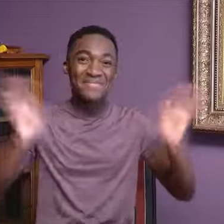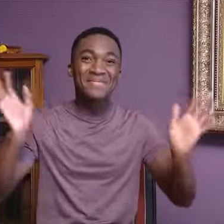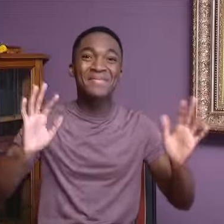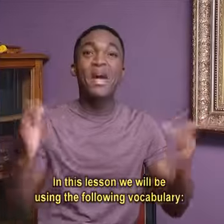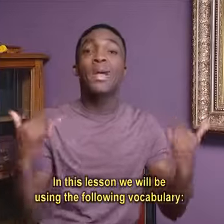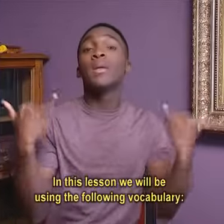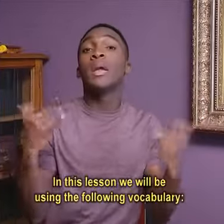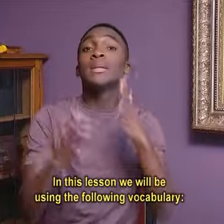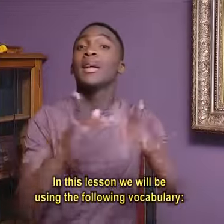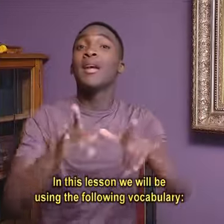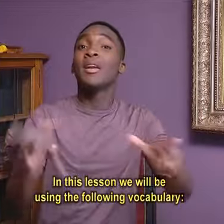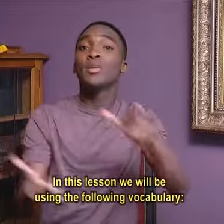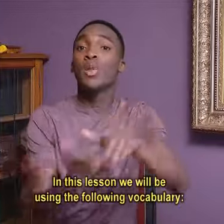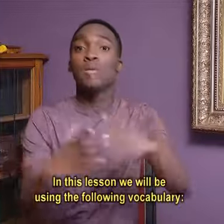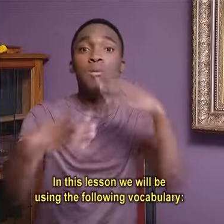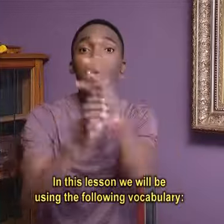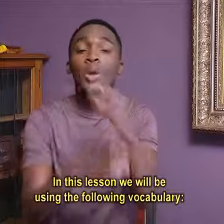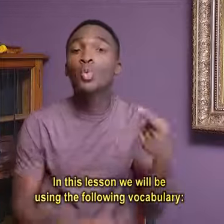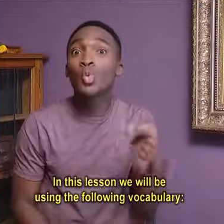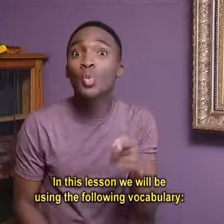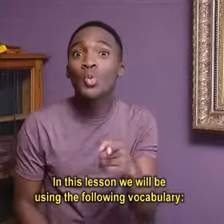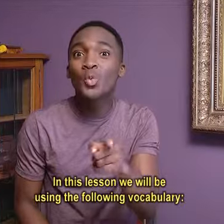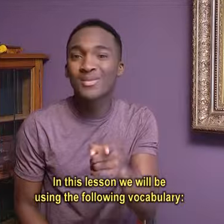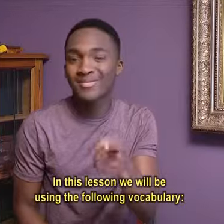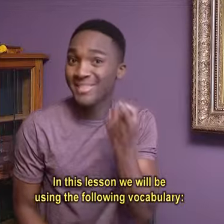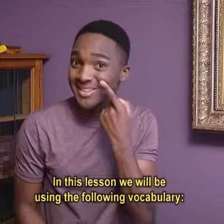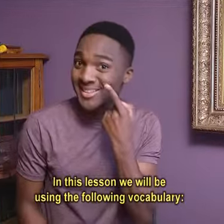In this lesson, we will be using the following vocabulary.